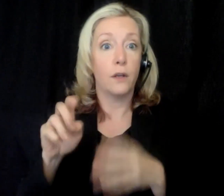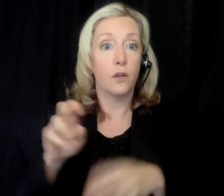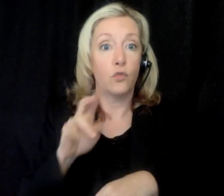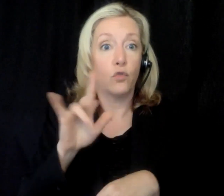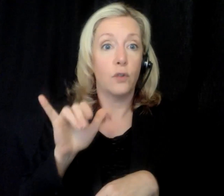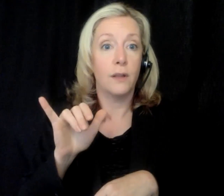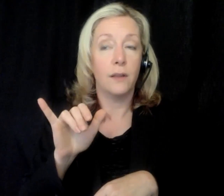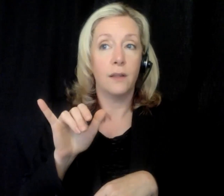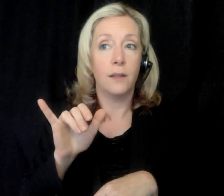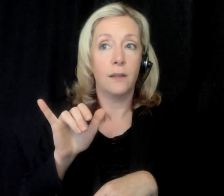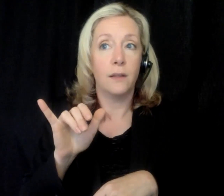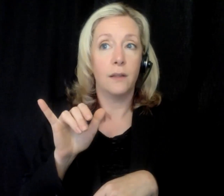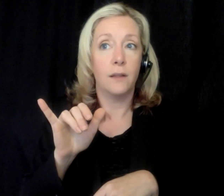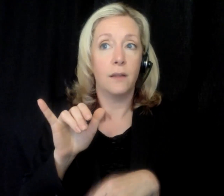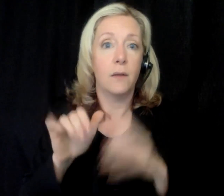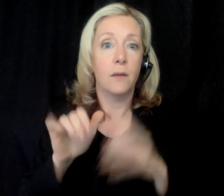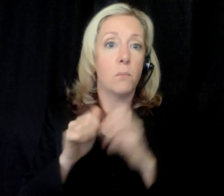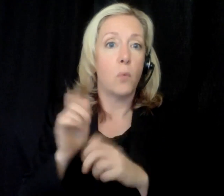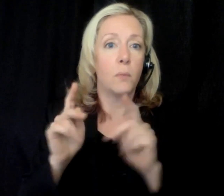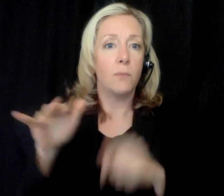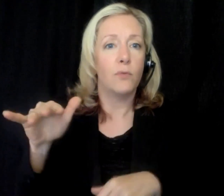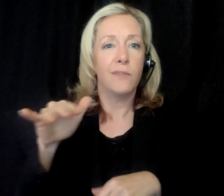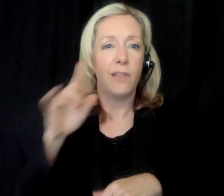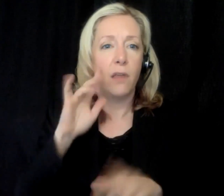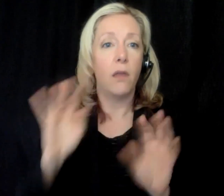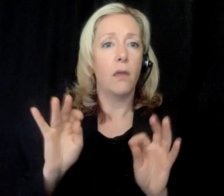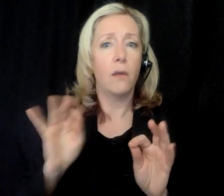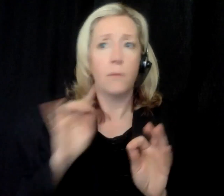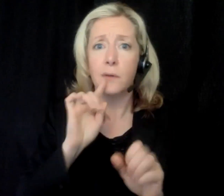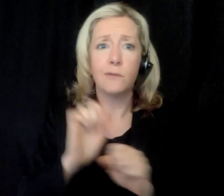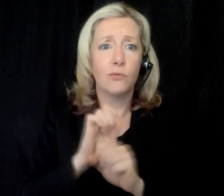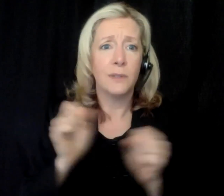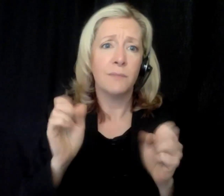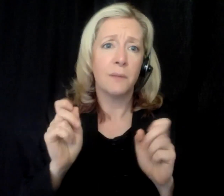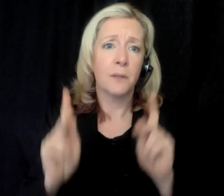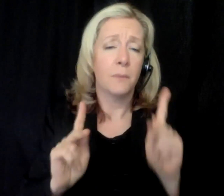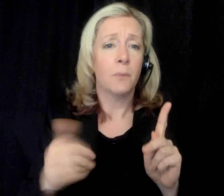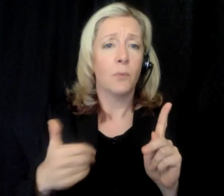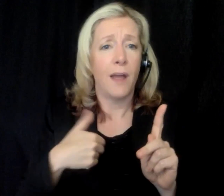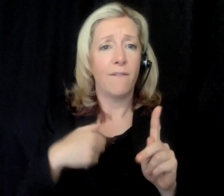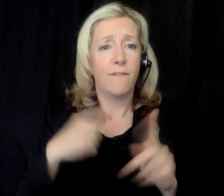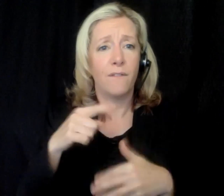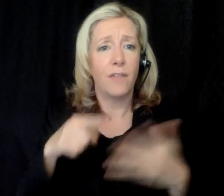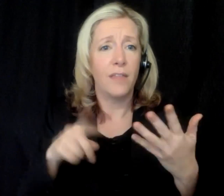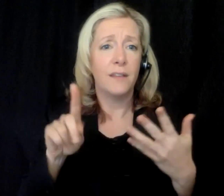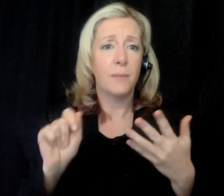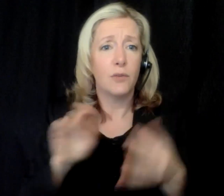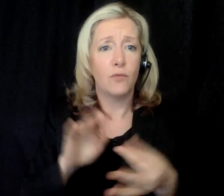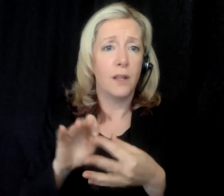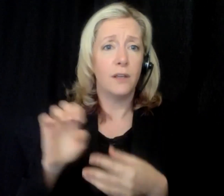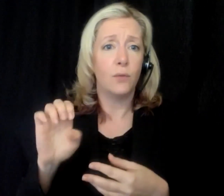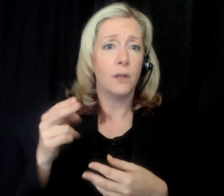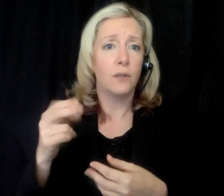maybe of not the most materiality, but there are a lot of people who walk around with these disabilities that, you